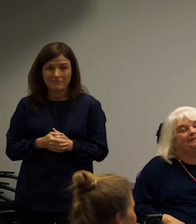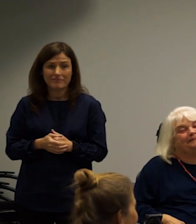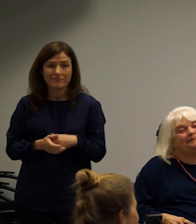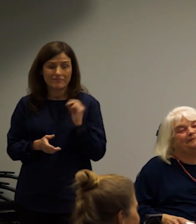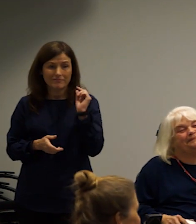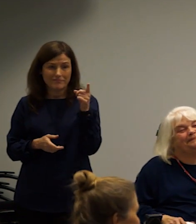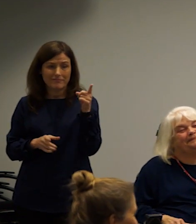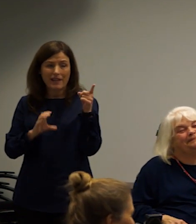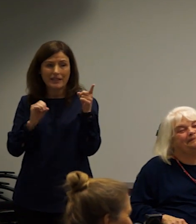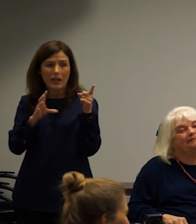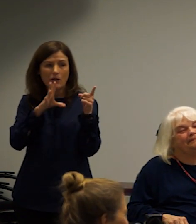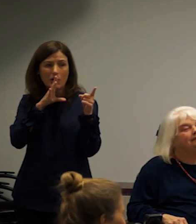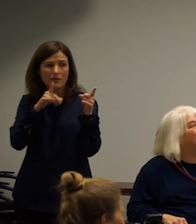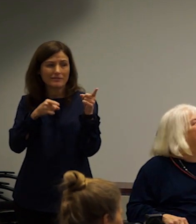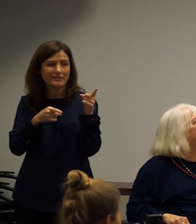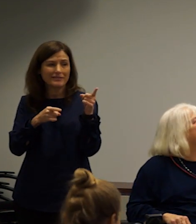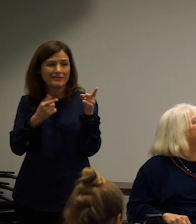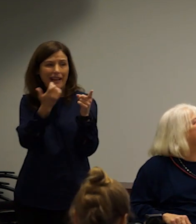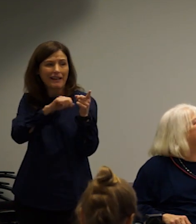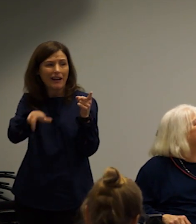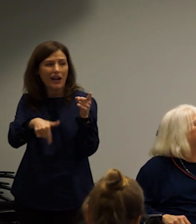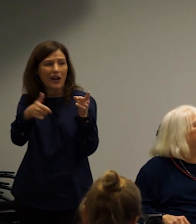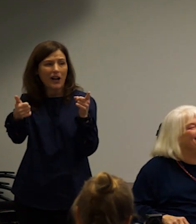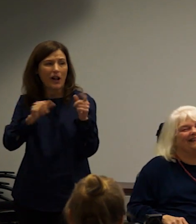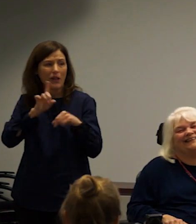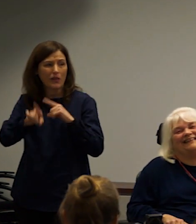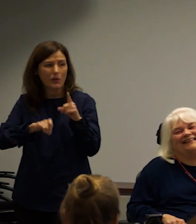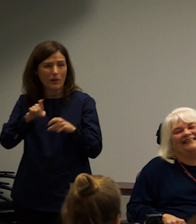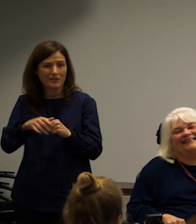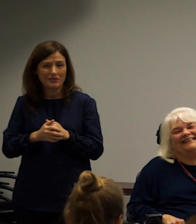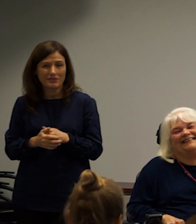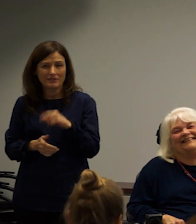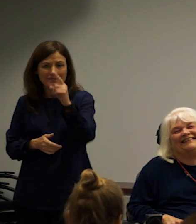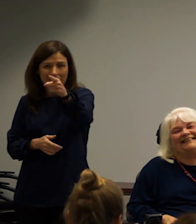That's right. No talking over it. Okay. Any other questions?